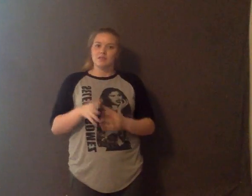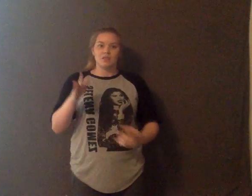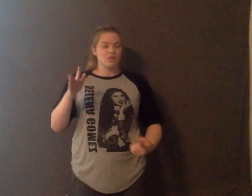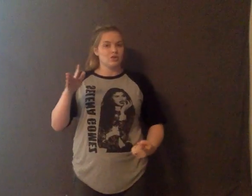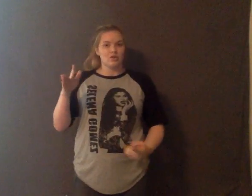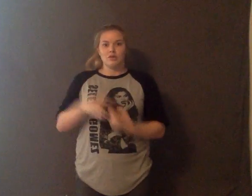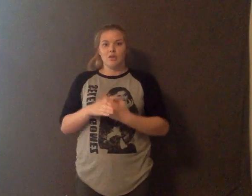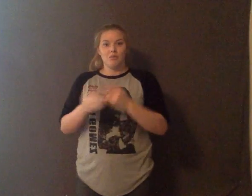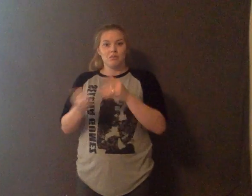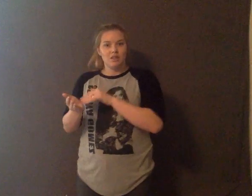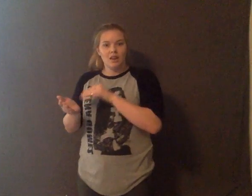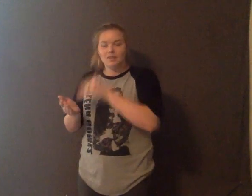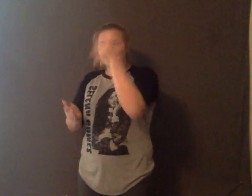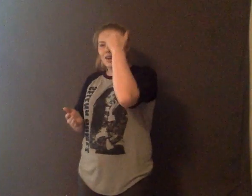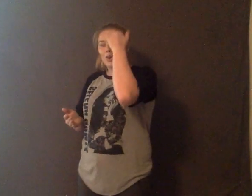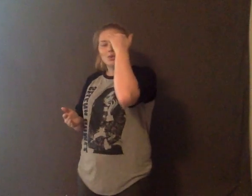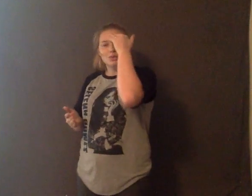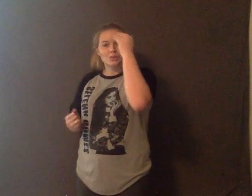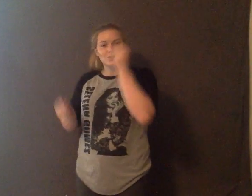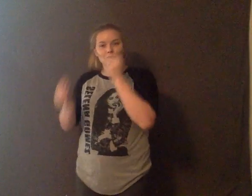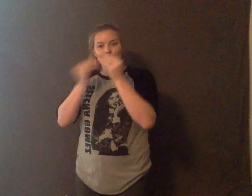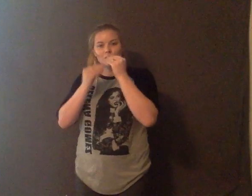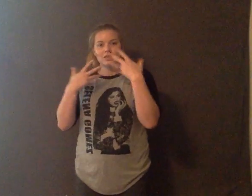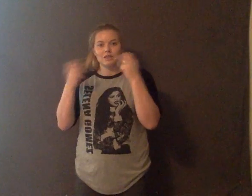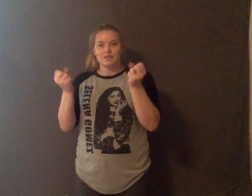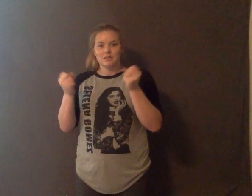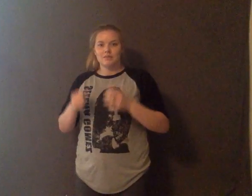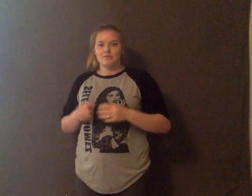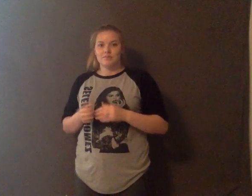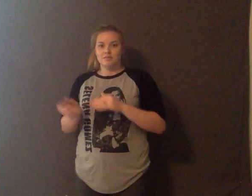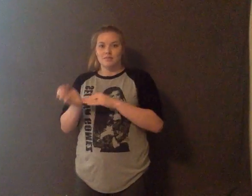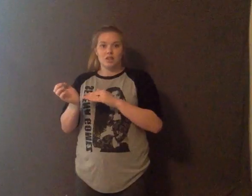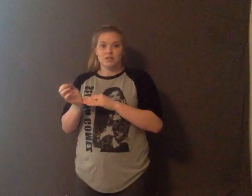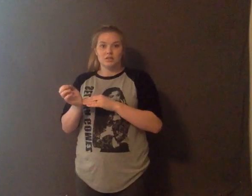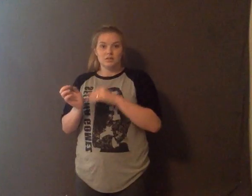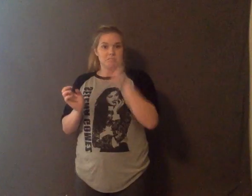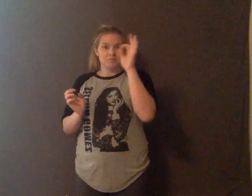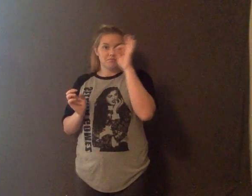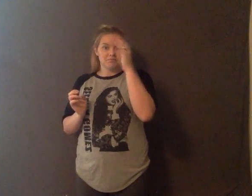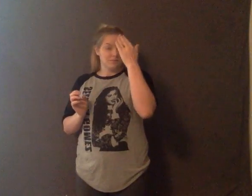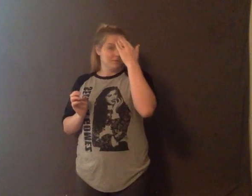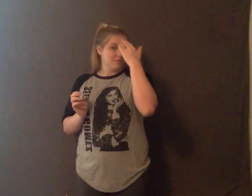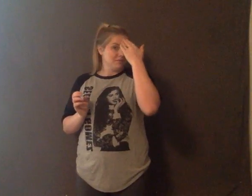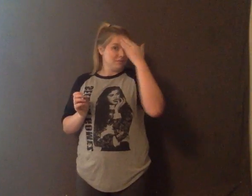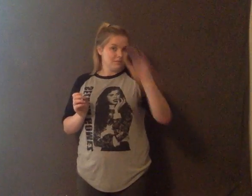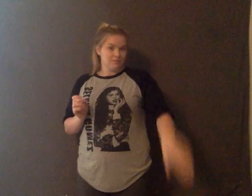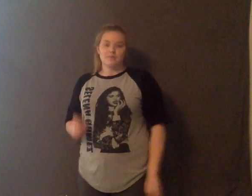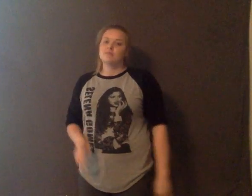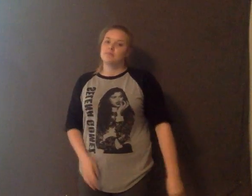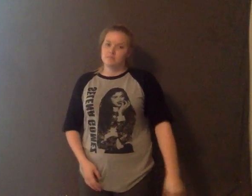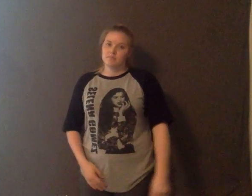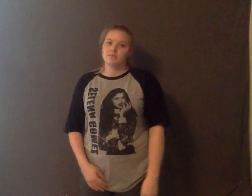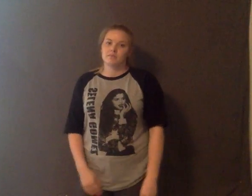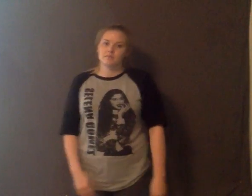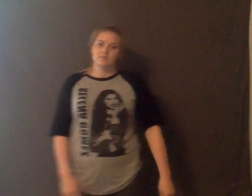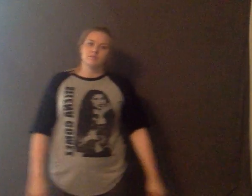doctor knows something about nutrition, and so it's kind of a double whammy that doctors haven't been taught much about nutrition. Why don't we hear about this from dietitians when